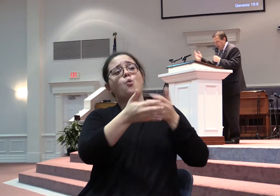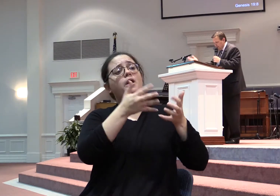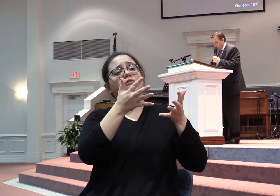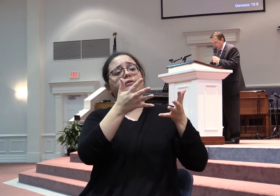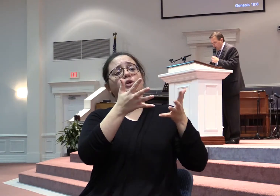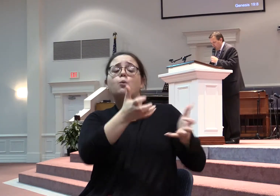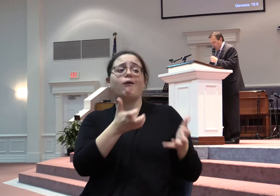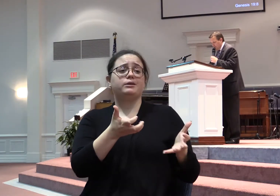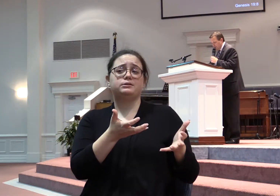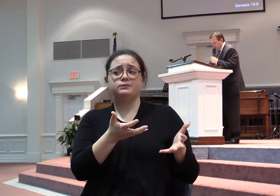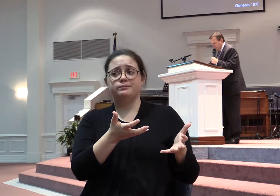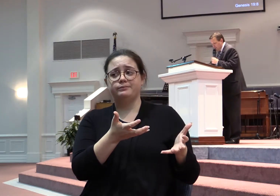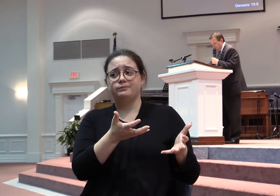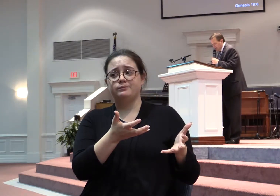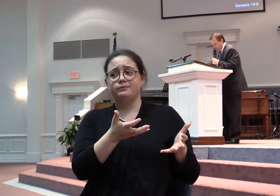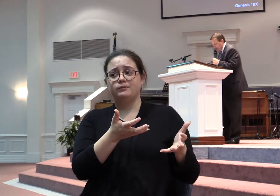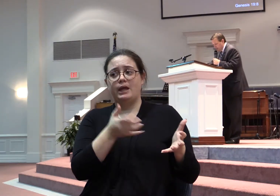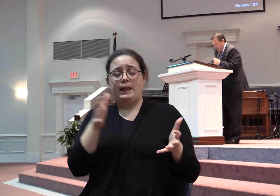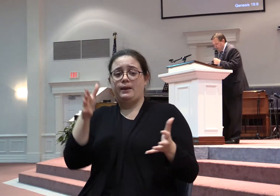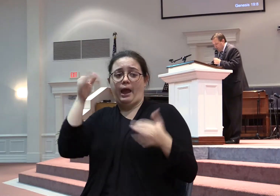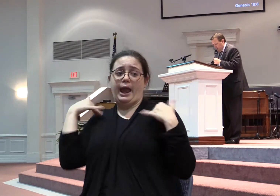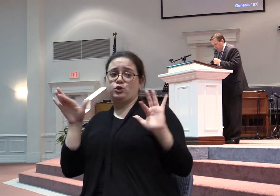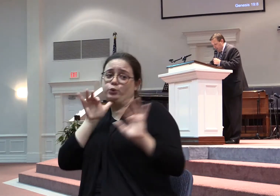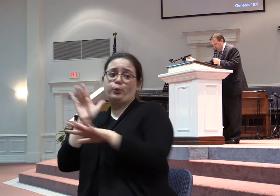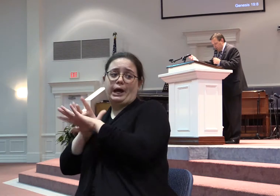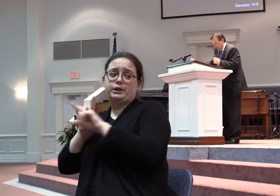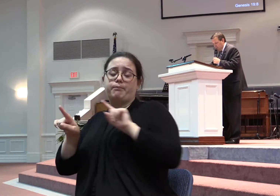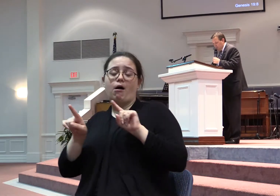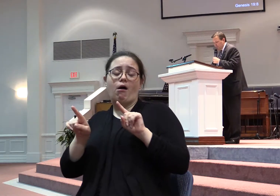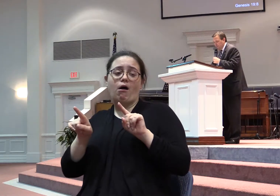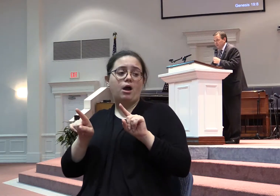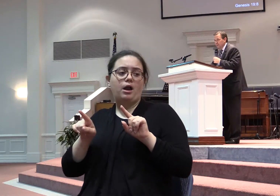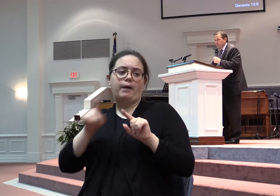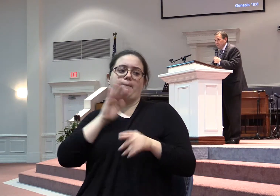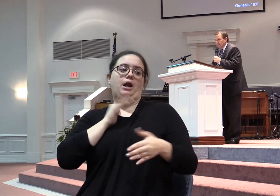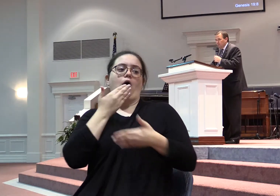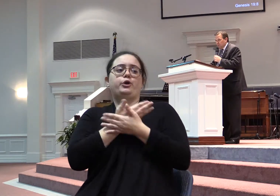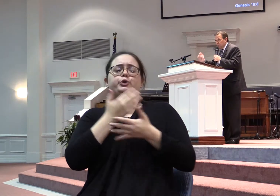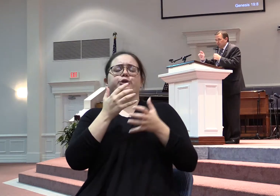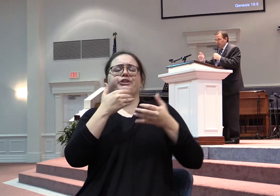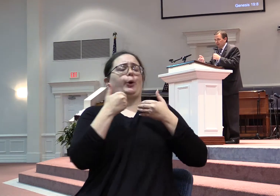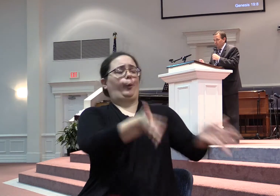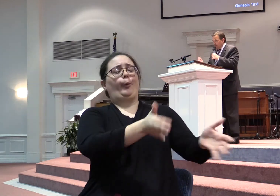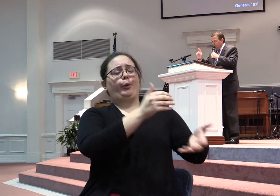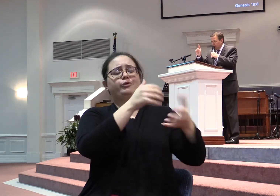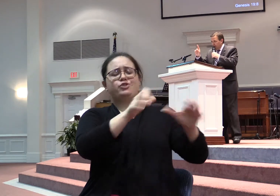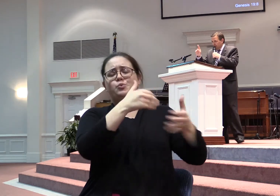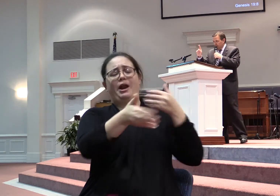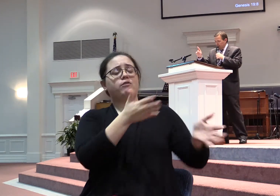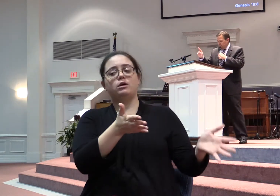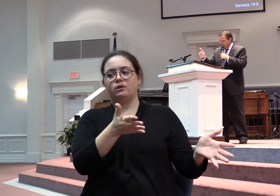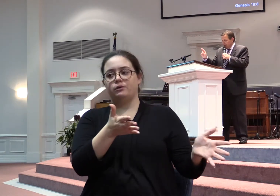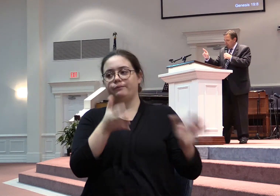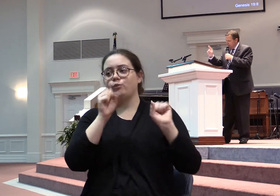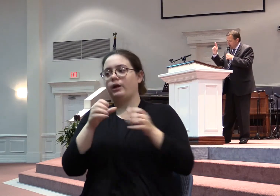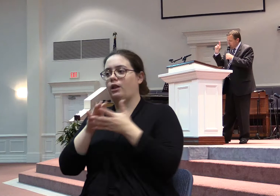your eyes. Only unto these men do nothing. For therefore they come under the shadow of my roof. Now I want you to understand. We can learn a lot from